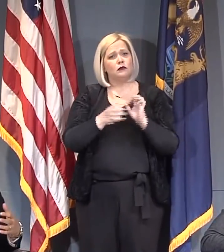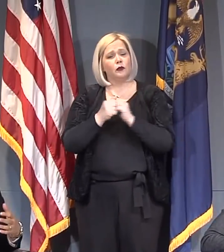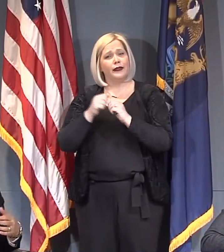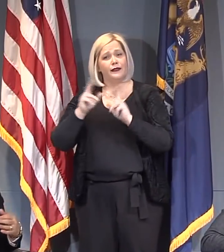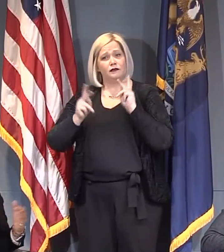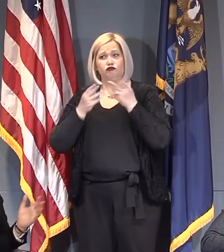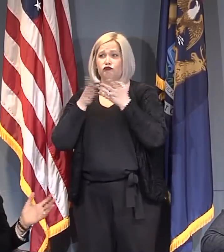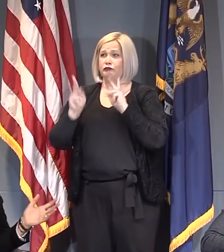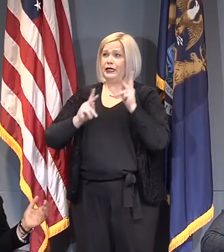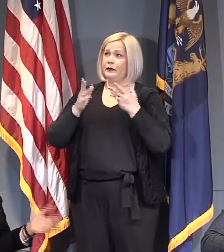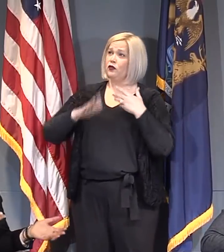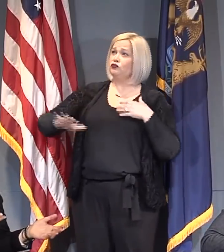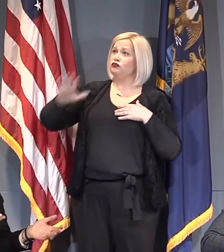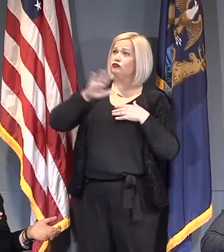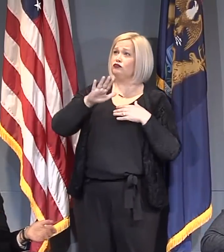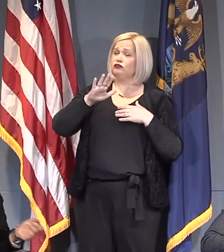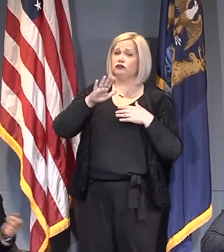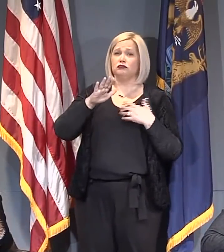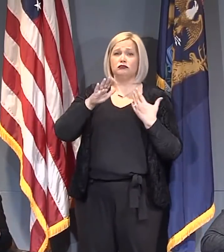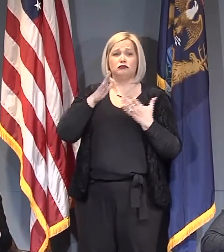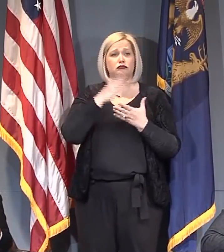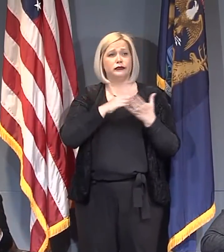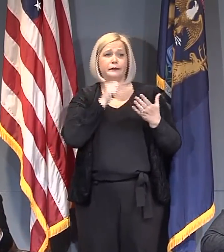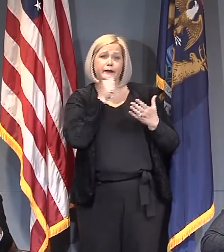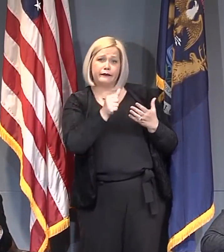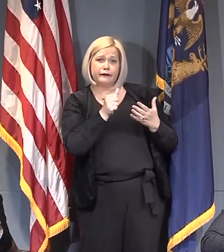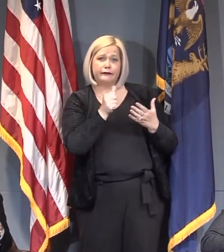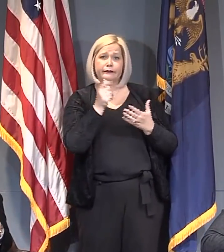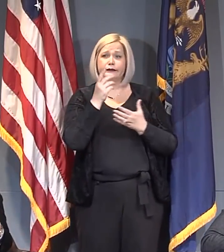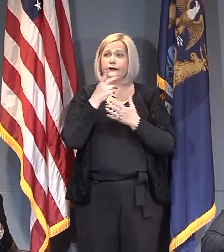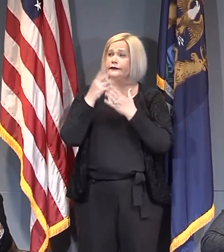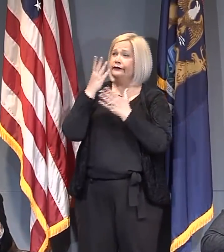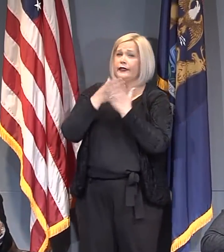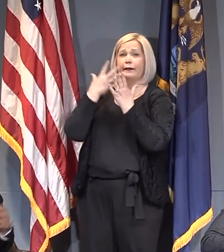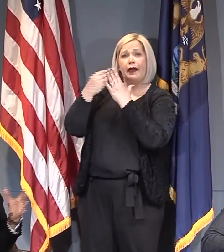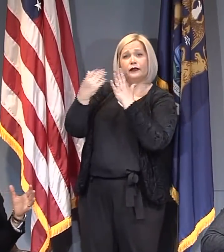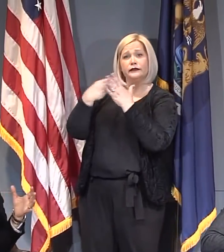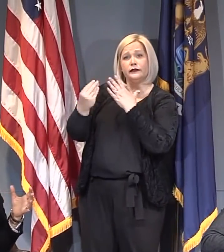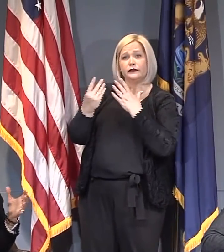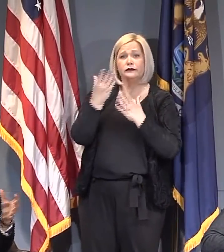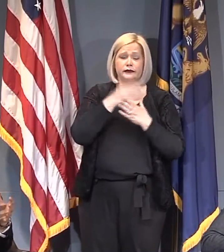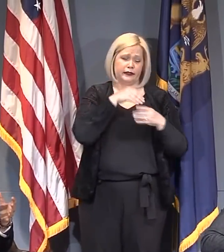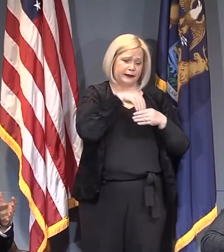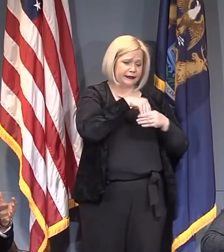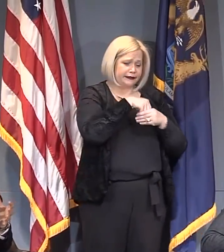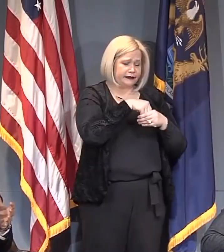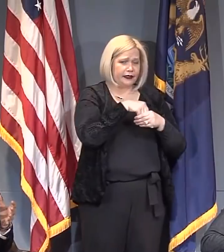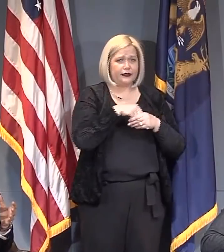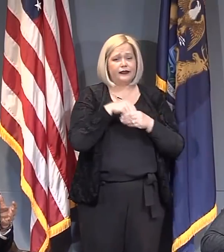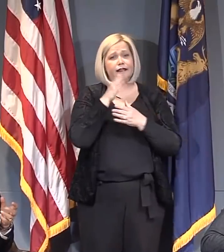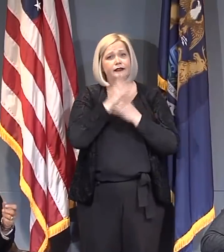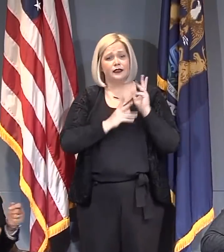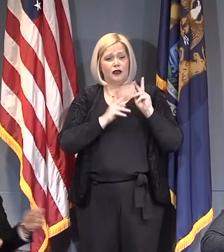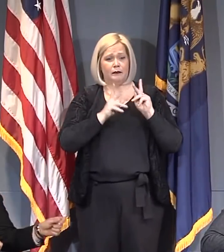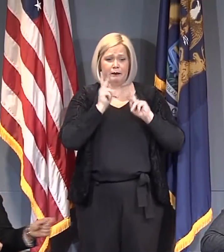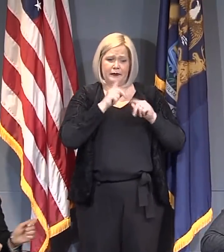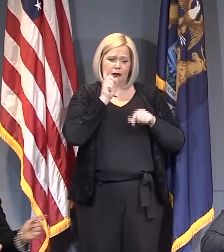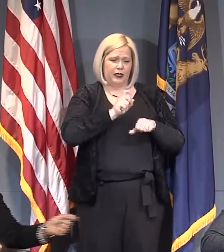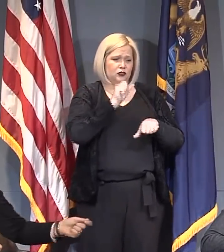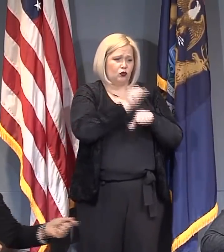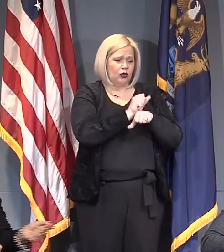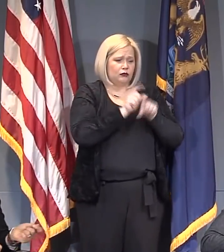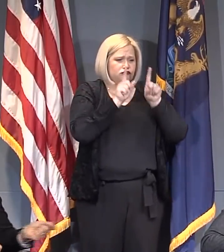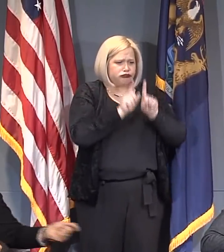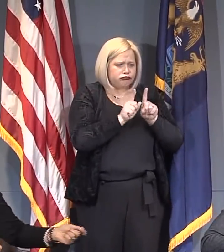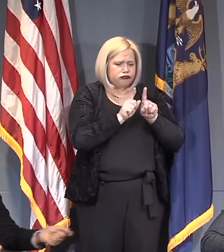some doesn't. Some happens outside, some happens inside. Some has people working in close space or using the same